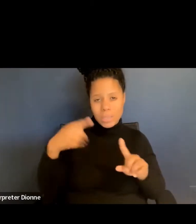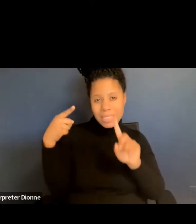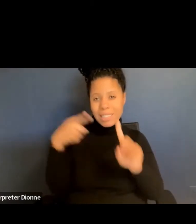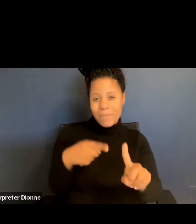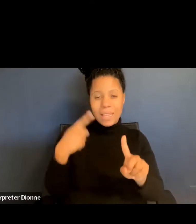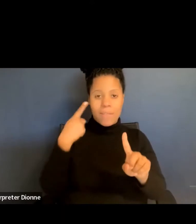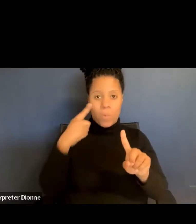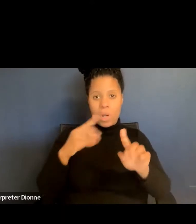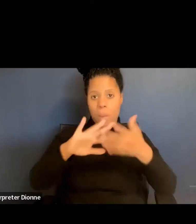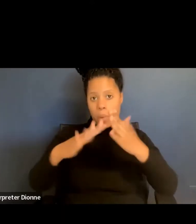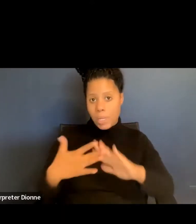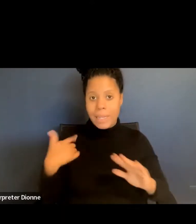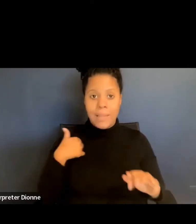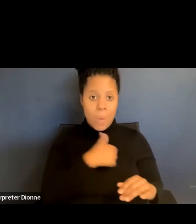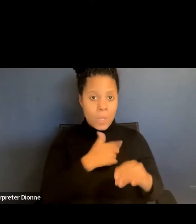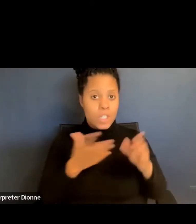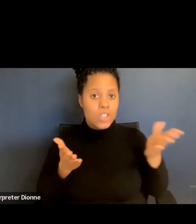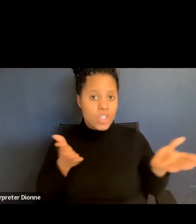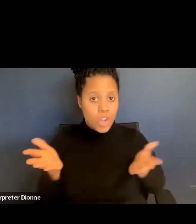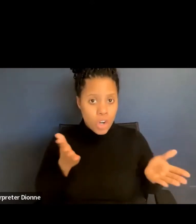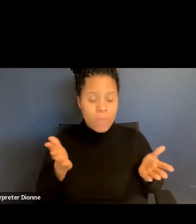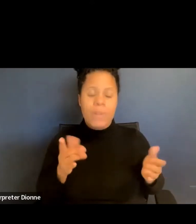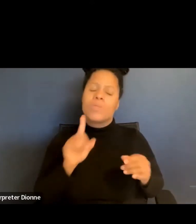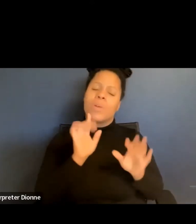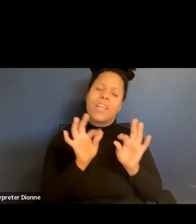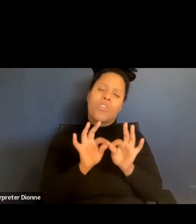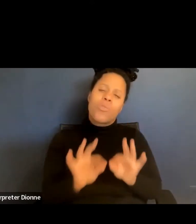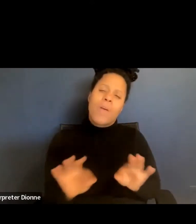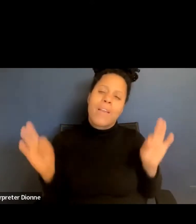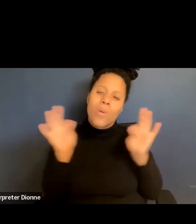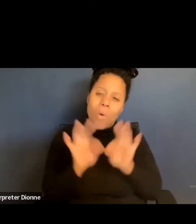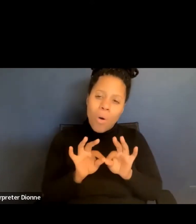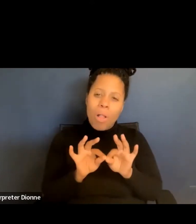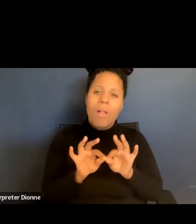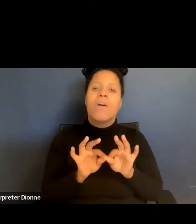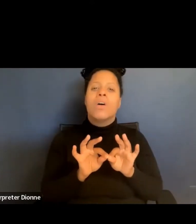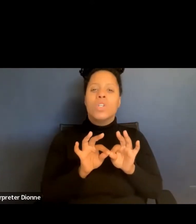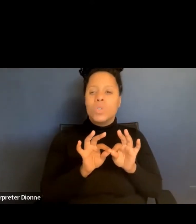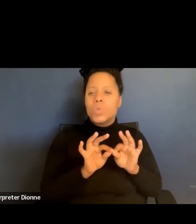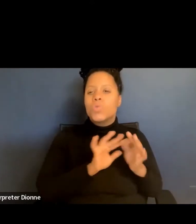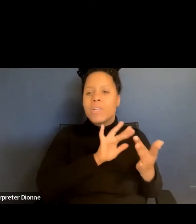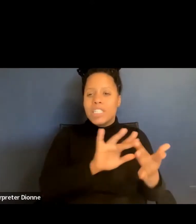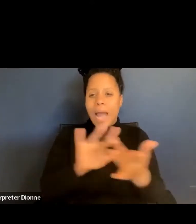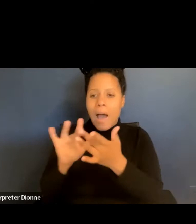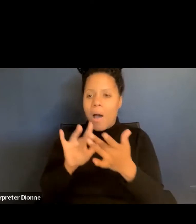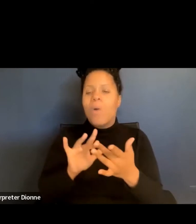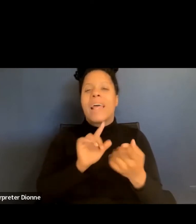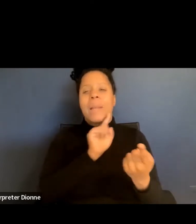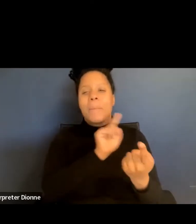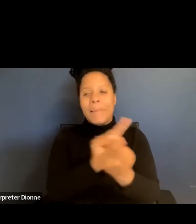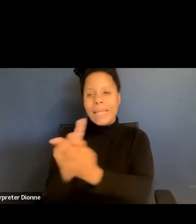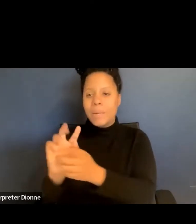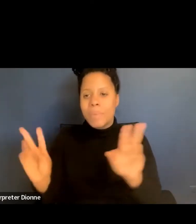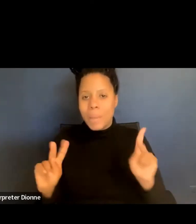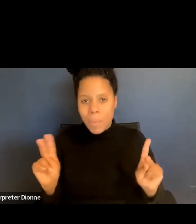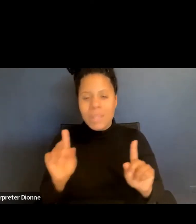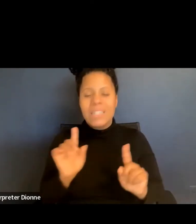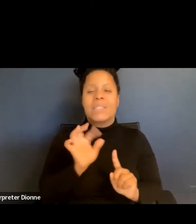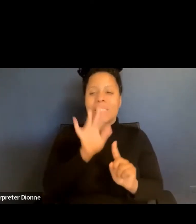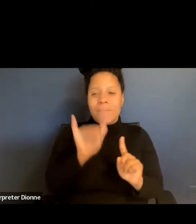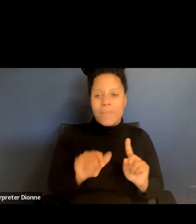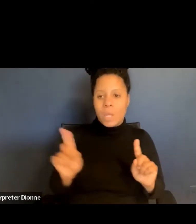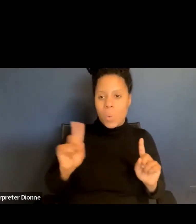we serve, that it is critical to reach people where they are, particularly when people are in